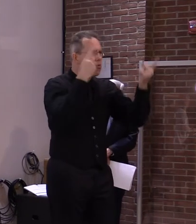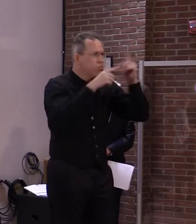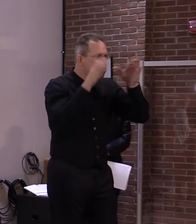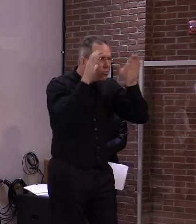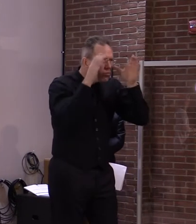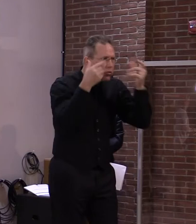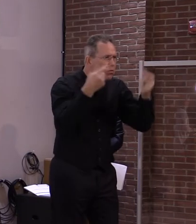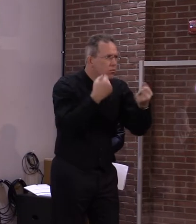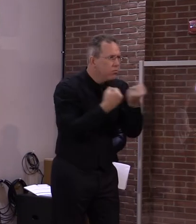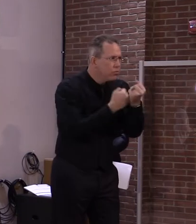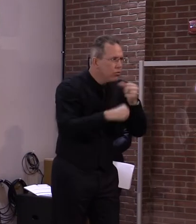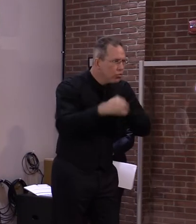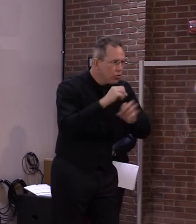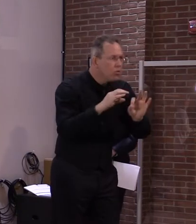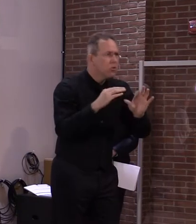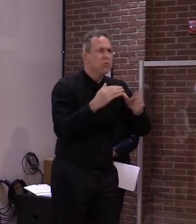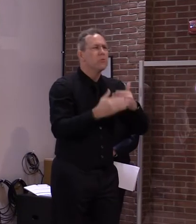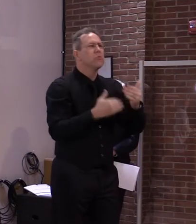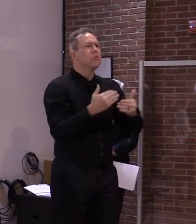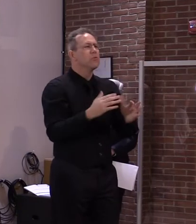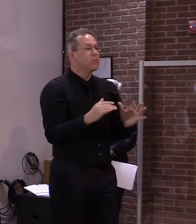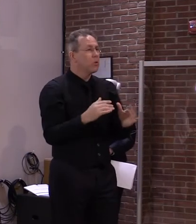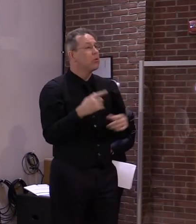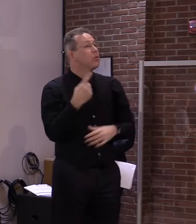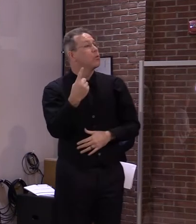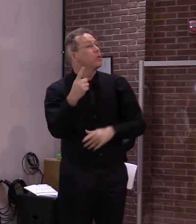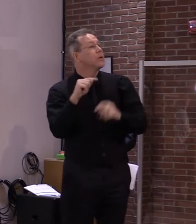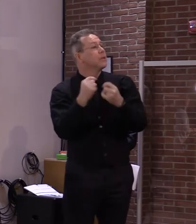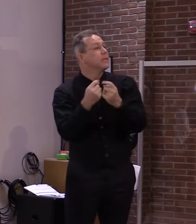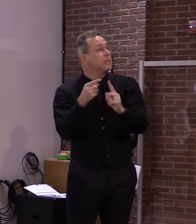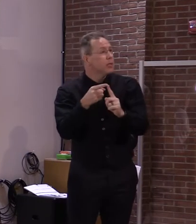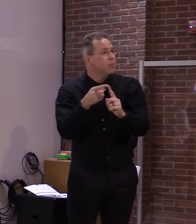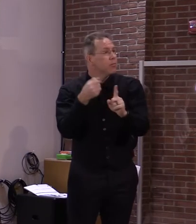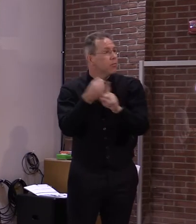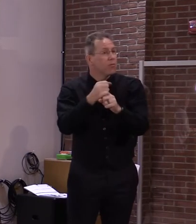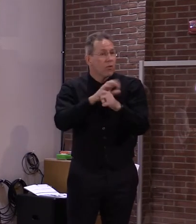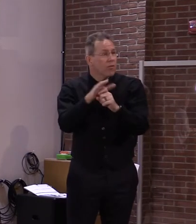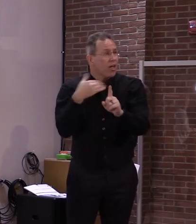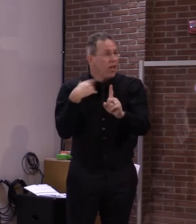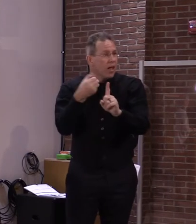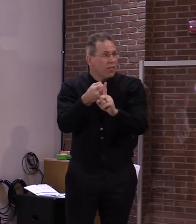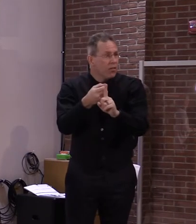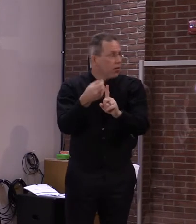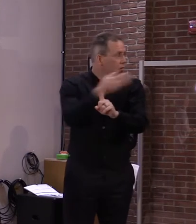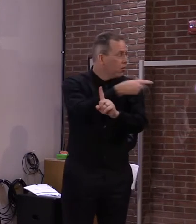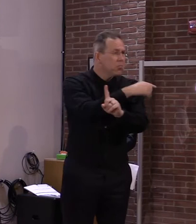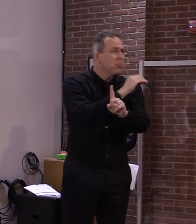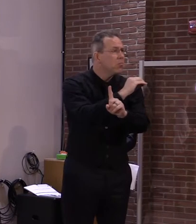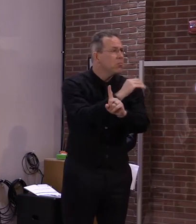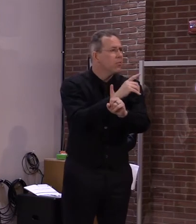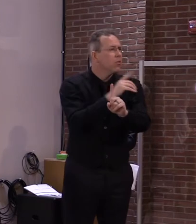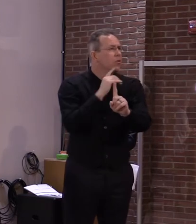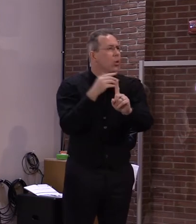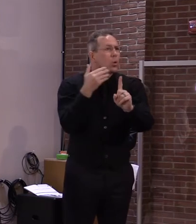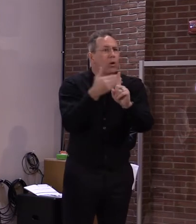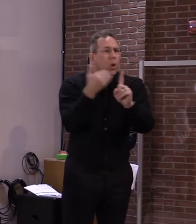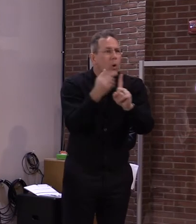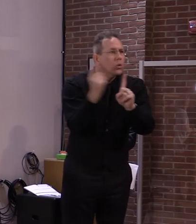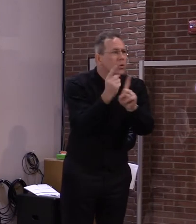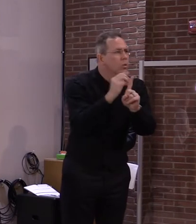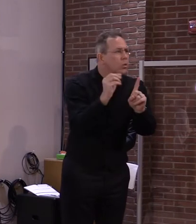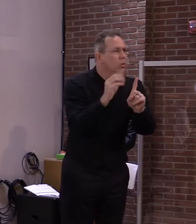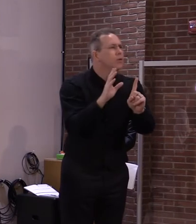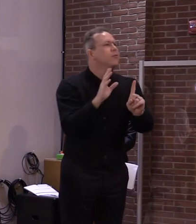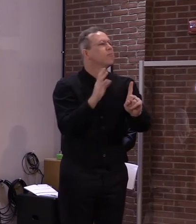team member came down with kovid their teammates were not considered close contacts and therefore at little risk of becoming sick themselves